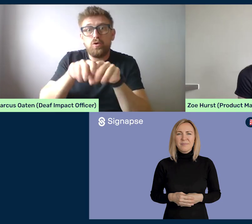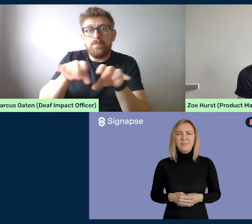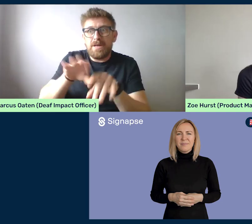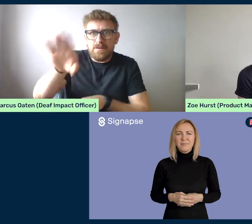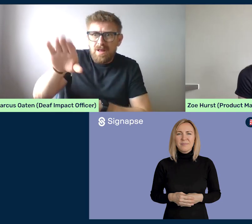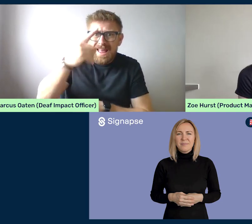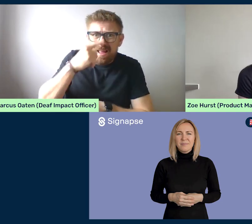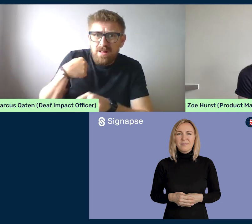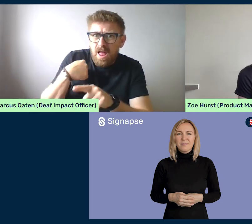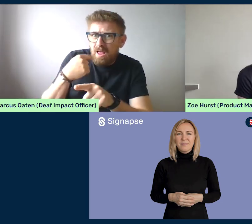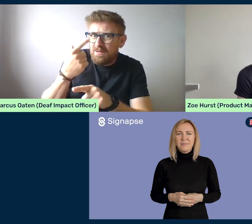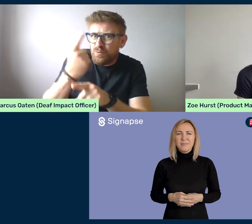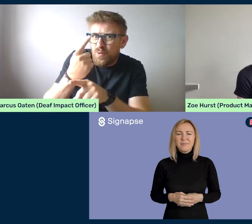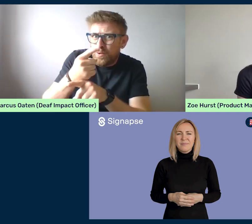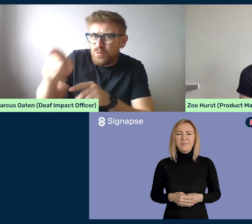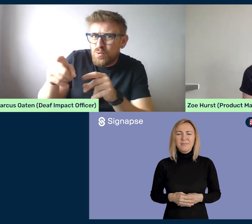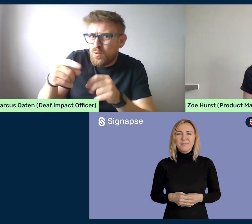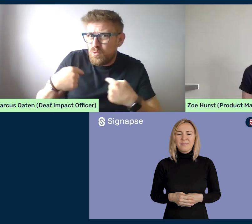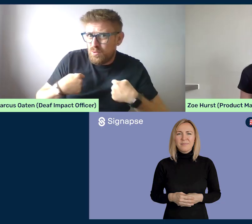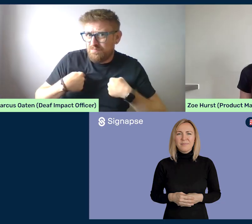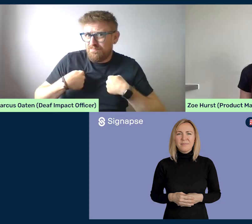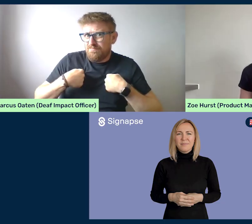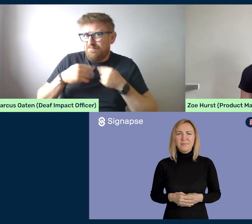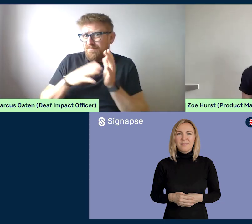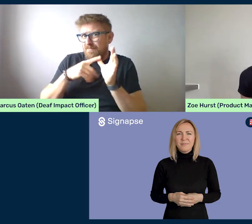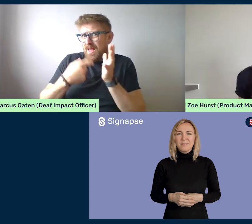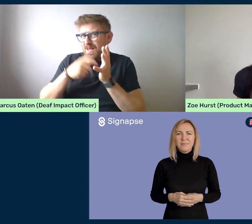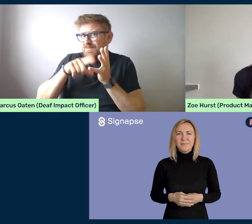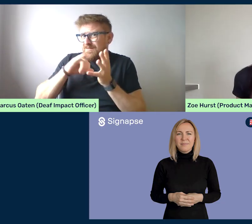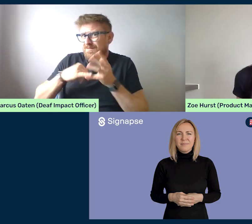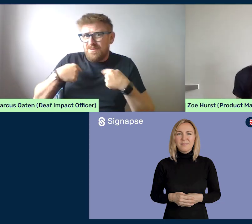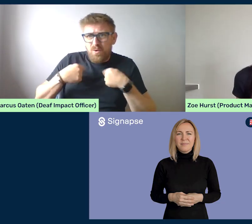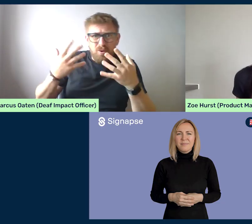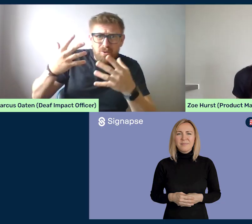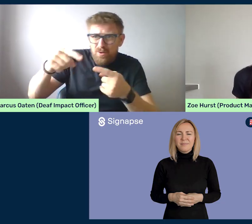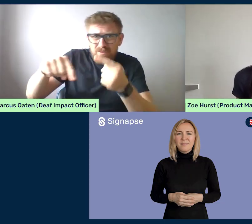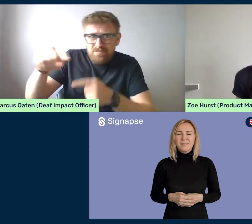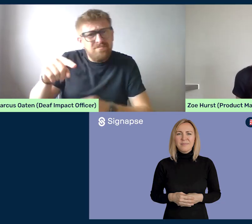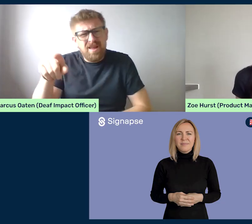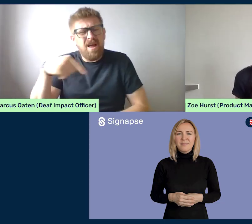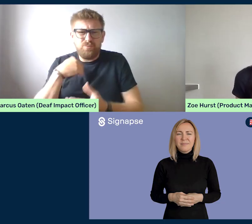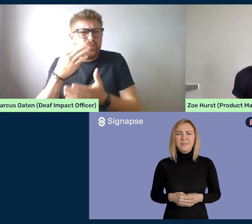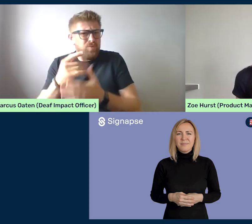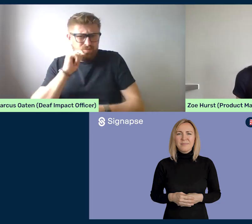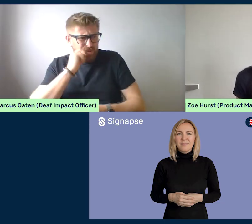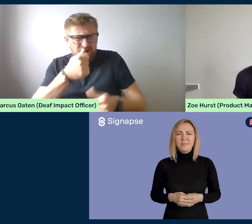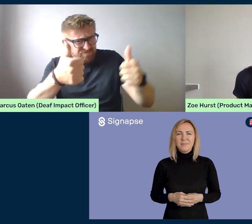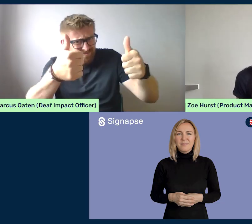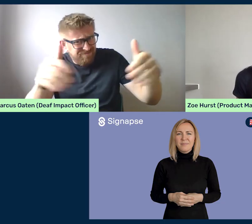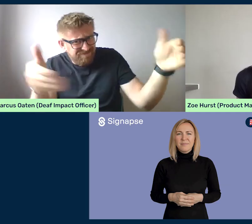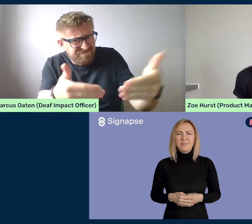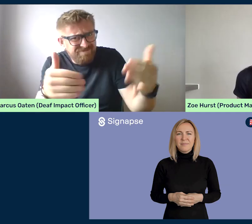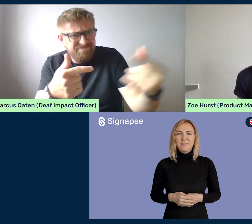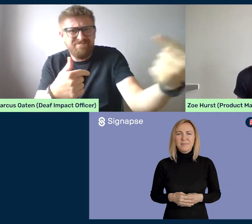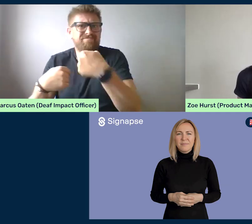on the website, or contact me through social media. They can say, hi, I'd like to speak to Marcus. And Mm,